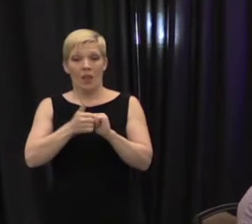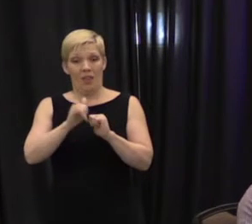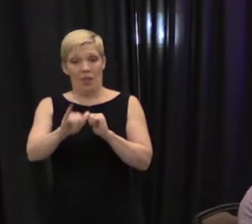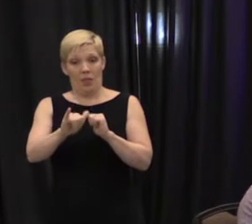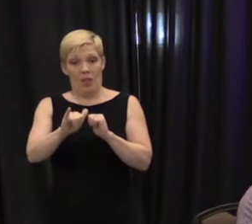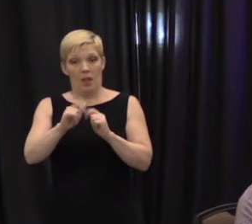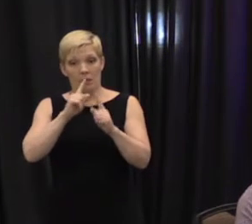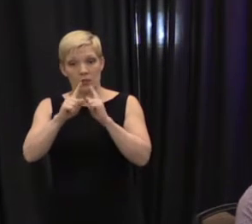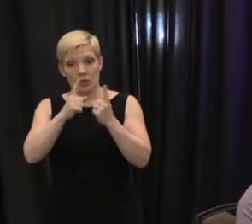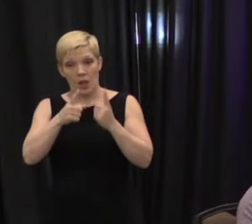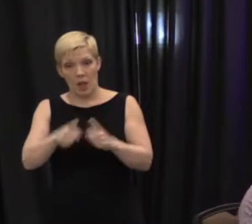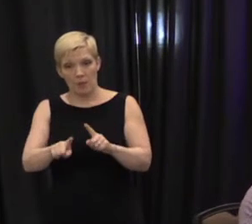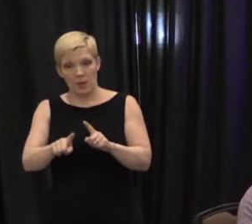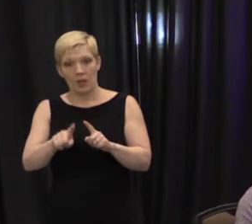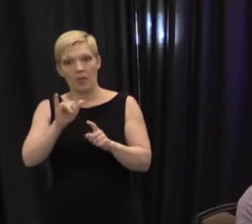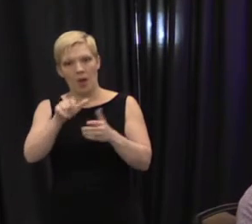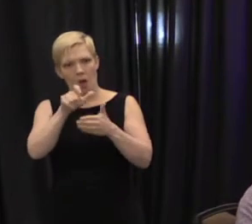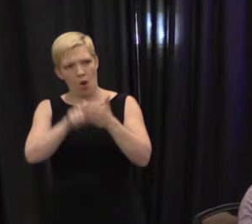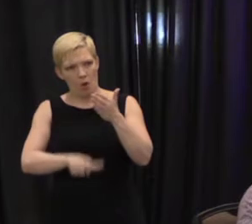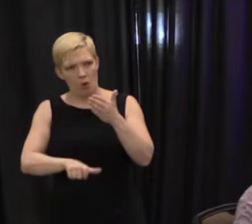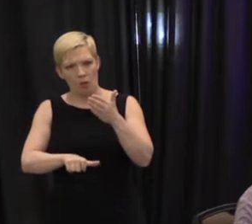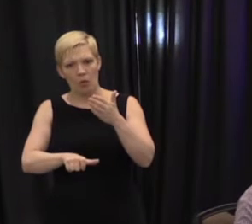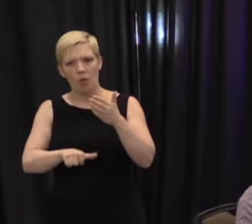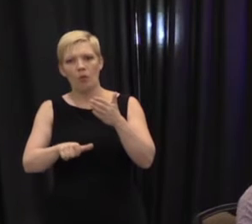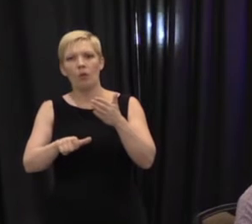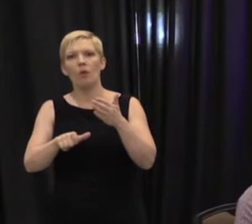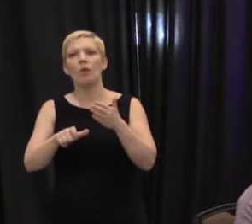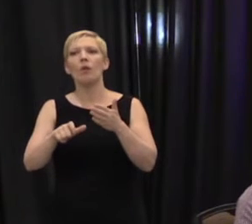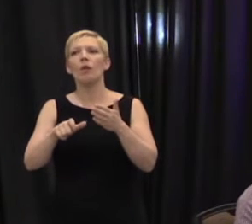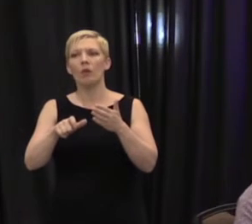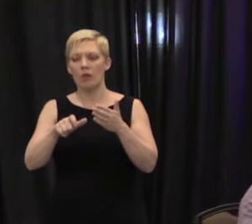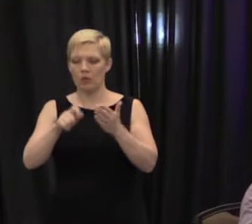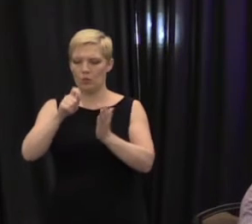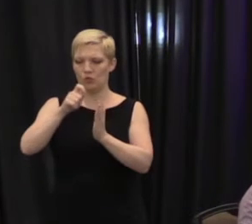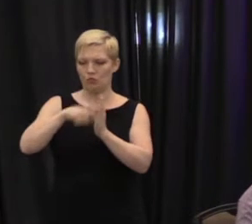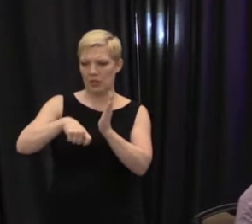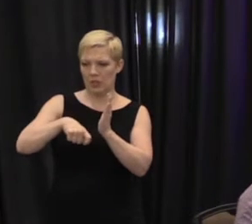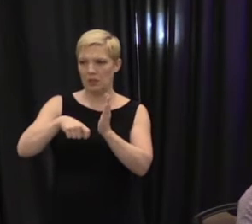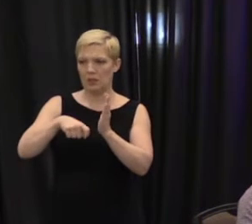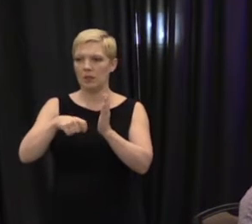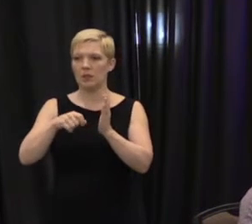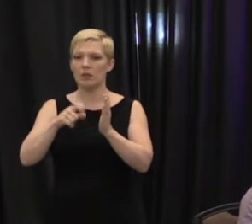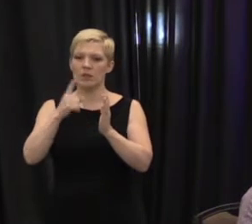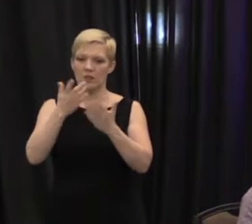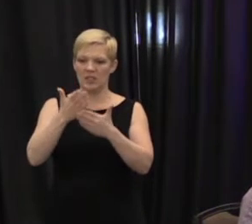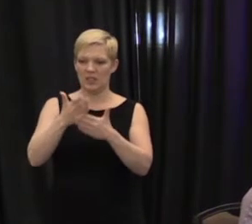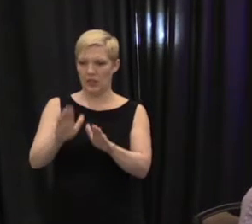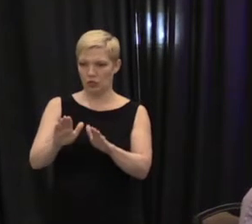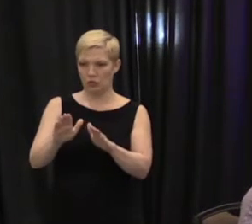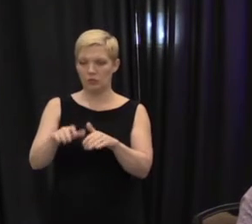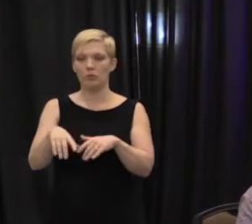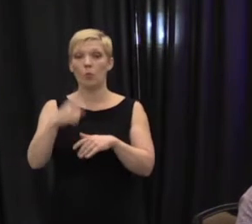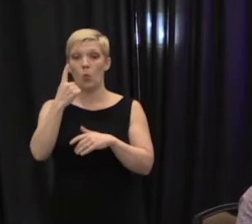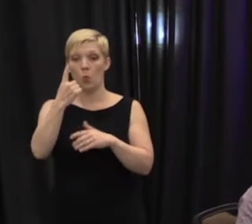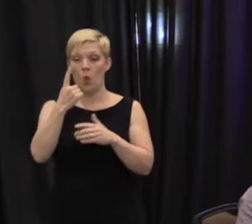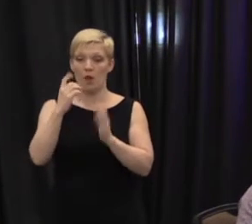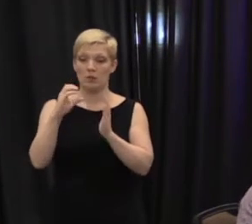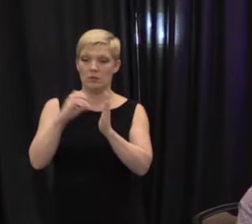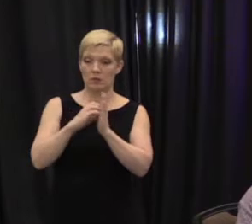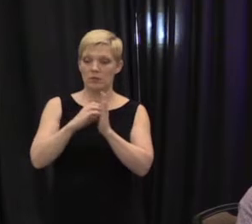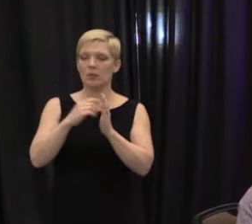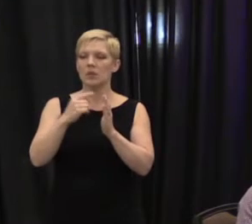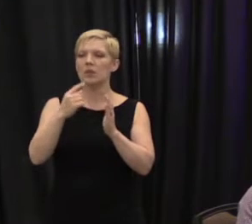conversation happened, and the way the article actually kind of thematically was written, was sections, but one of the sections essentially talked